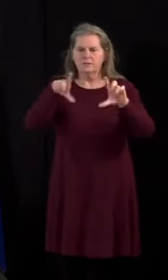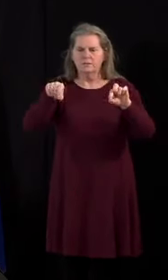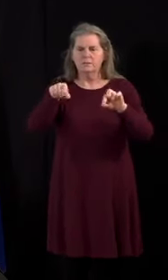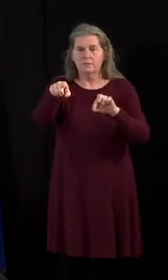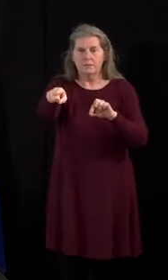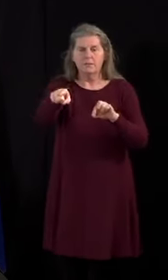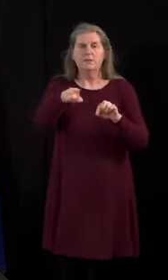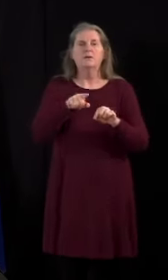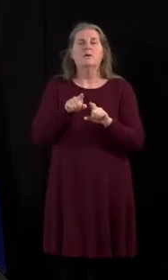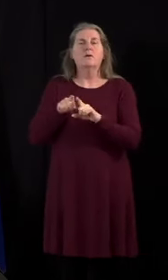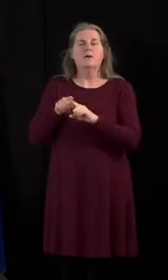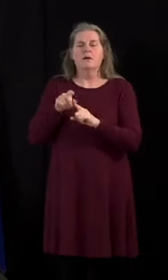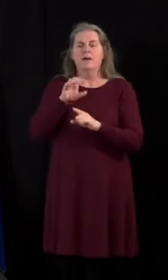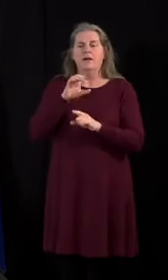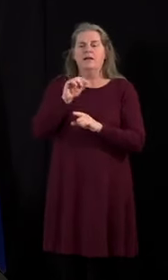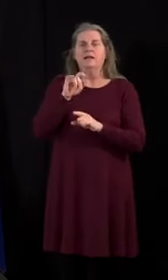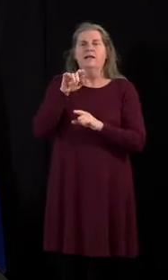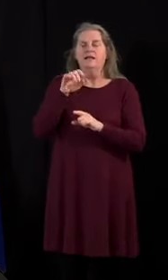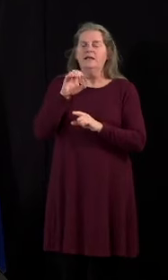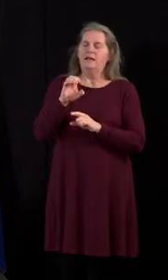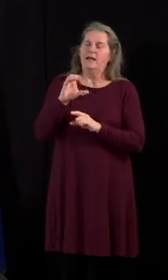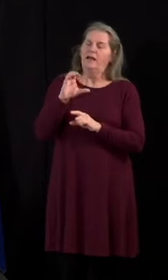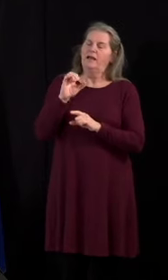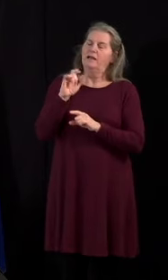well, ecdev,